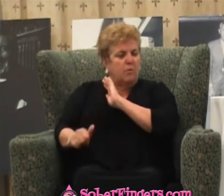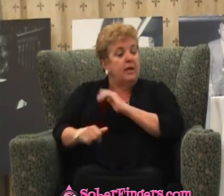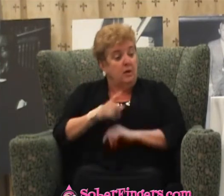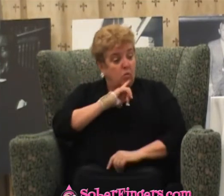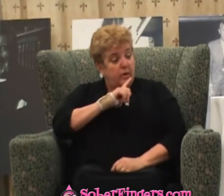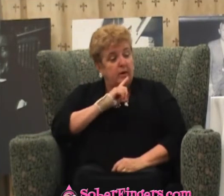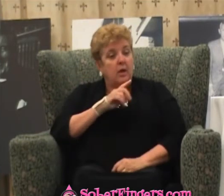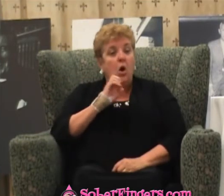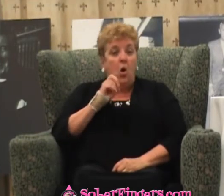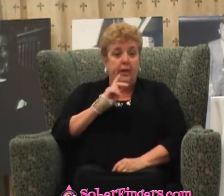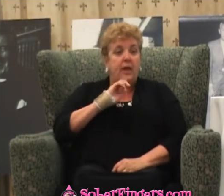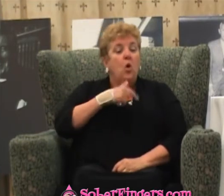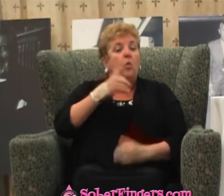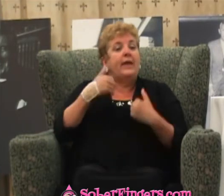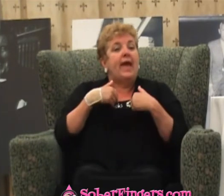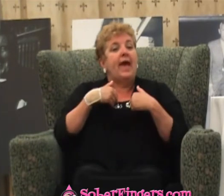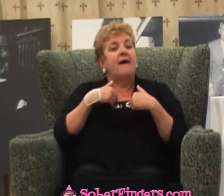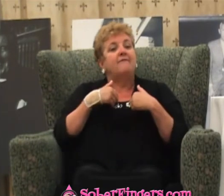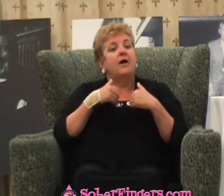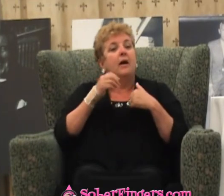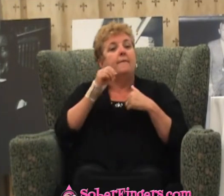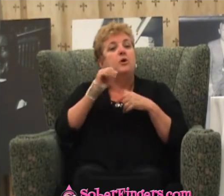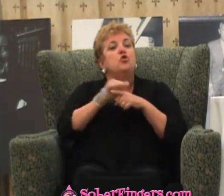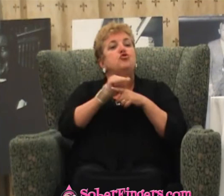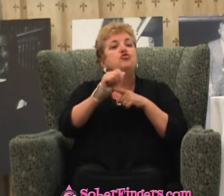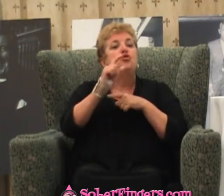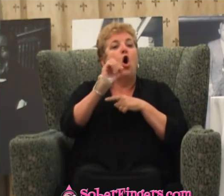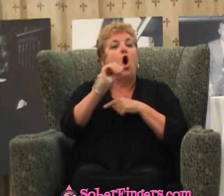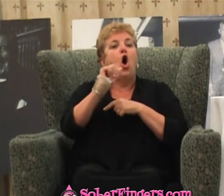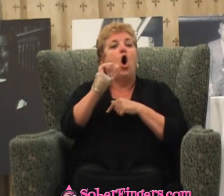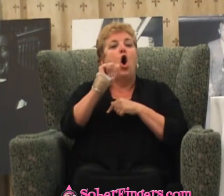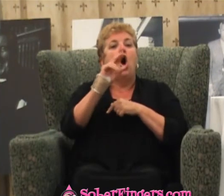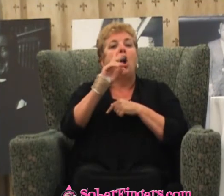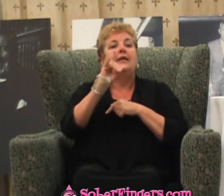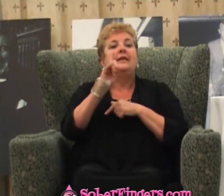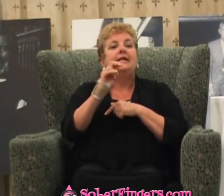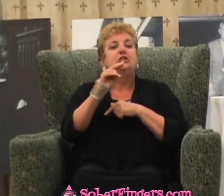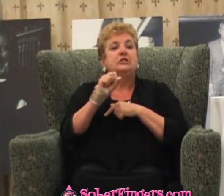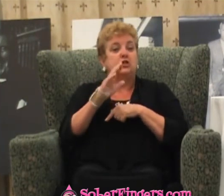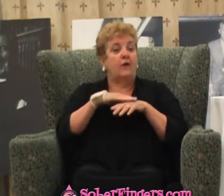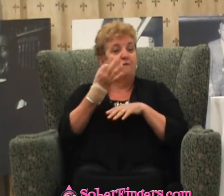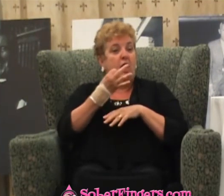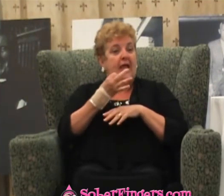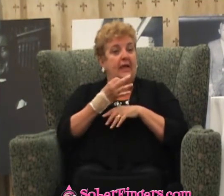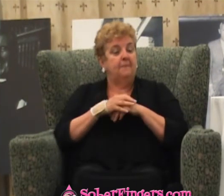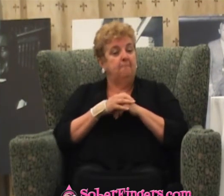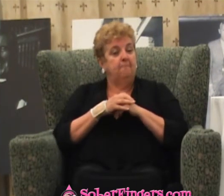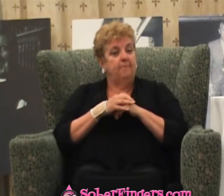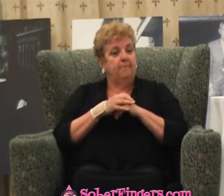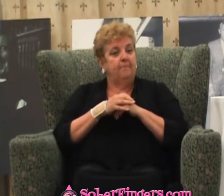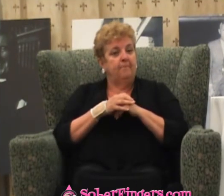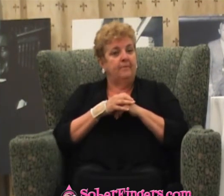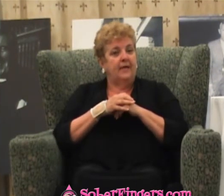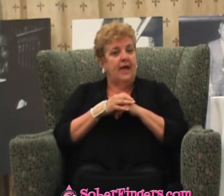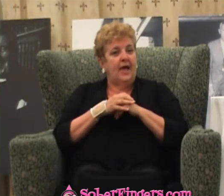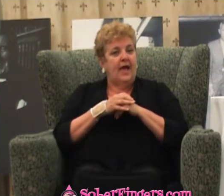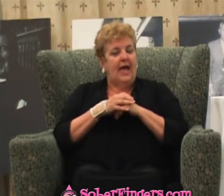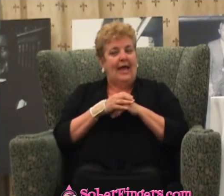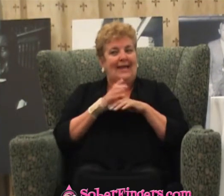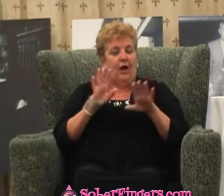well, we have an auditions Friday. What are you doing Friday? I said, you tell me. He said, now, I can't dance. I'm the guy up on the